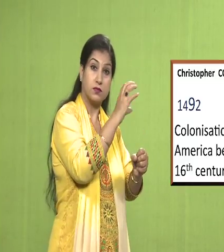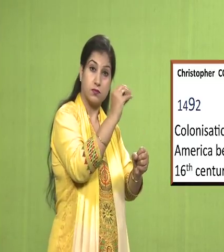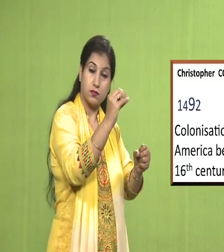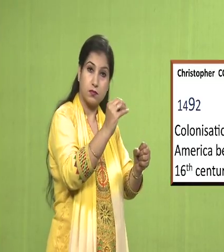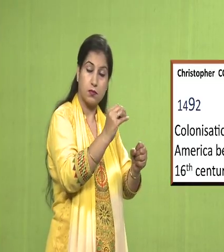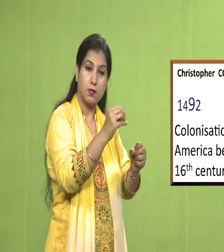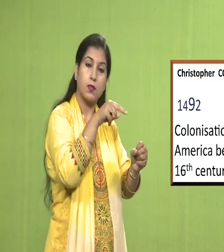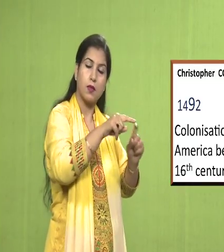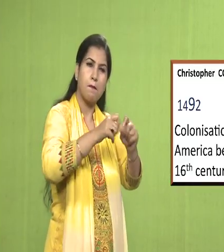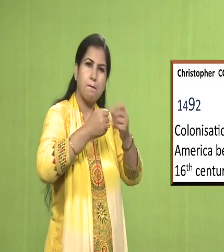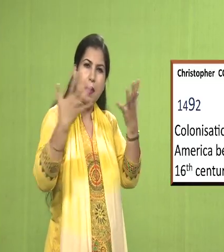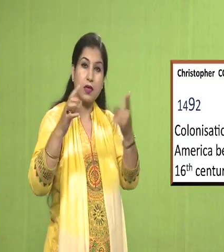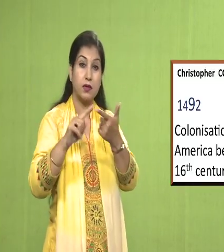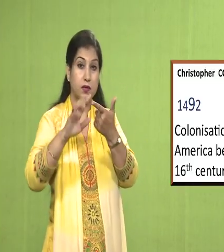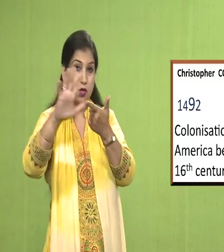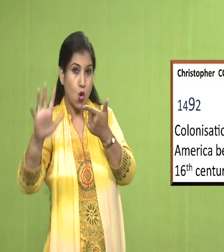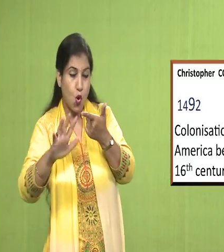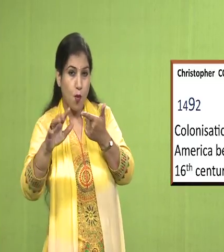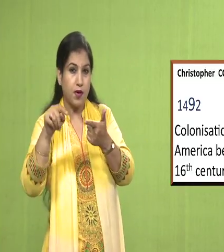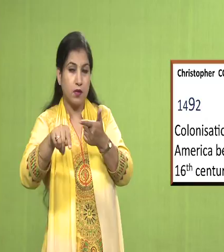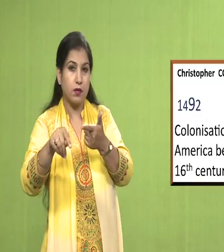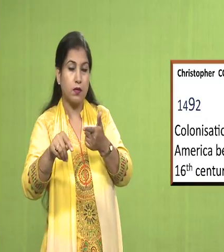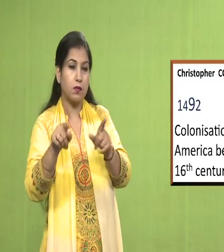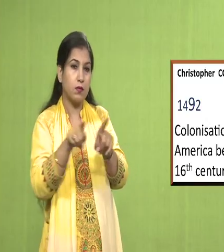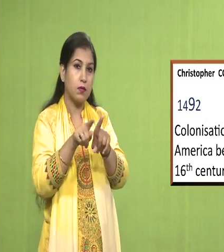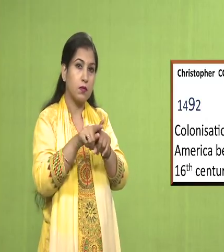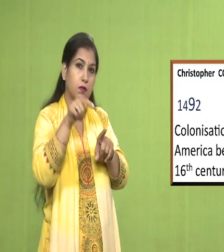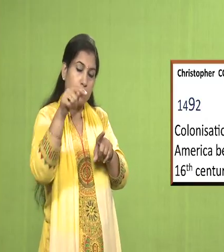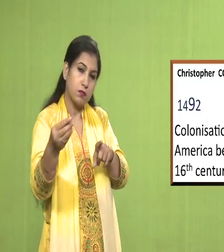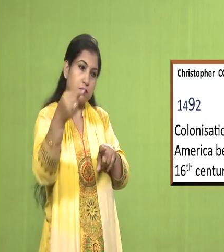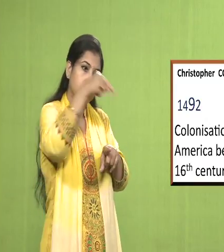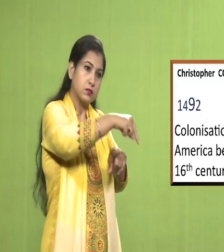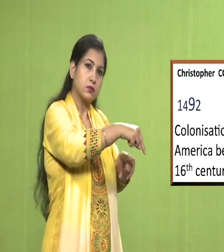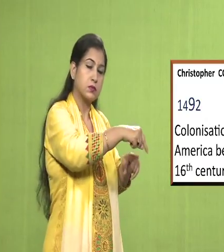Europeans established colonies in America and settled there.